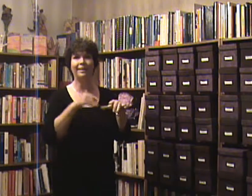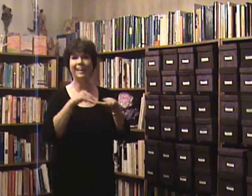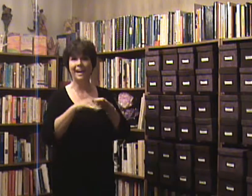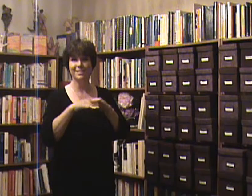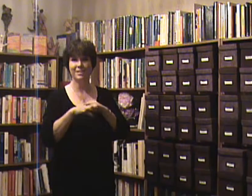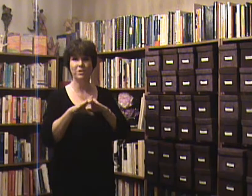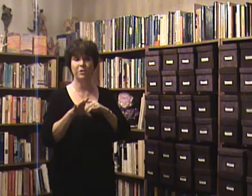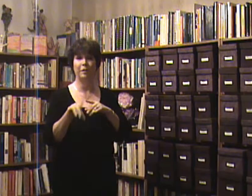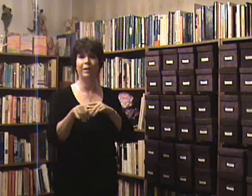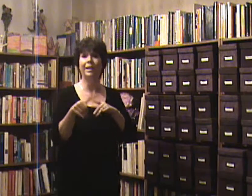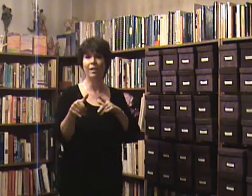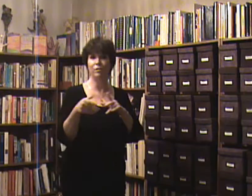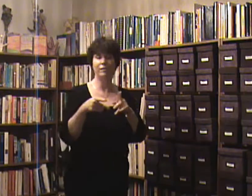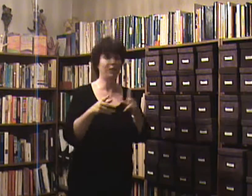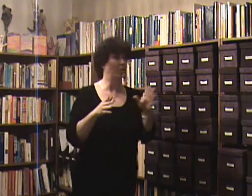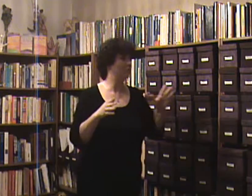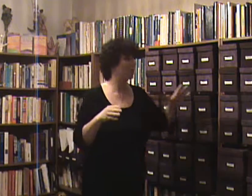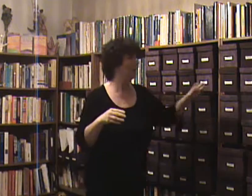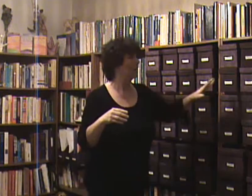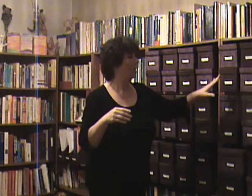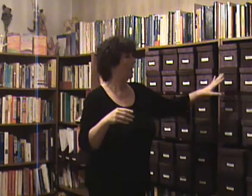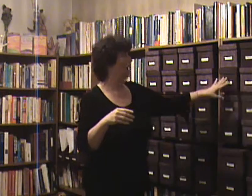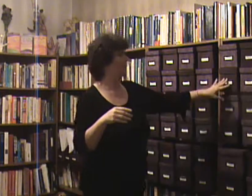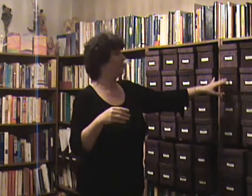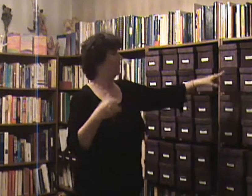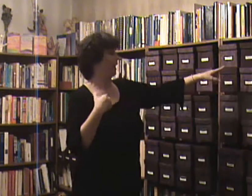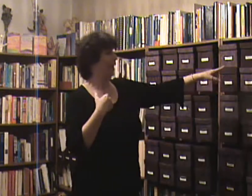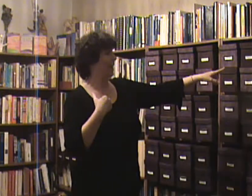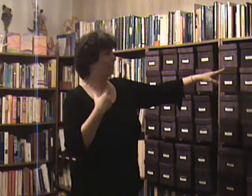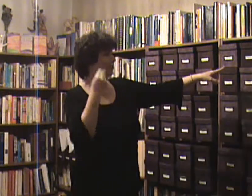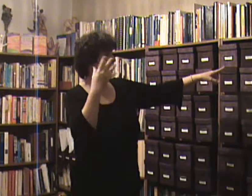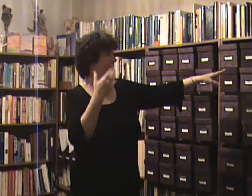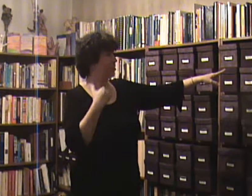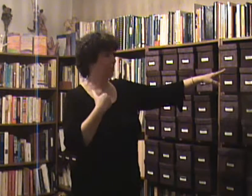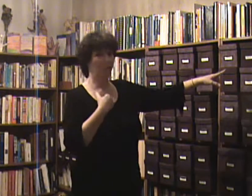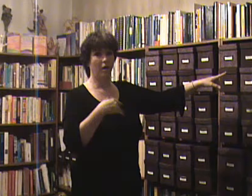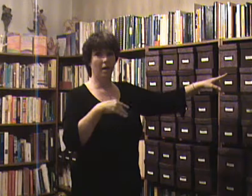get access to them in other venues. I have information on